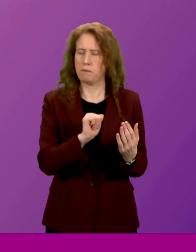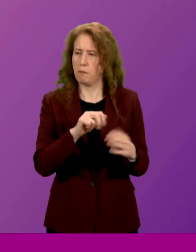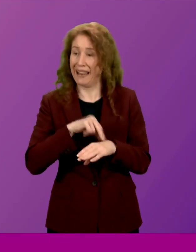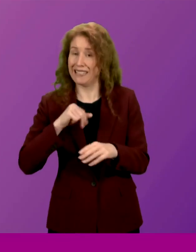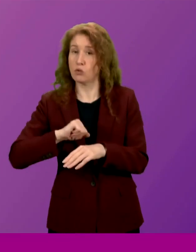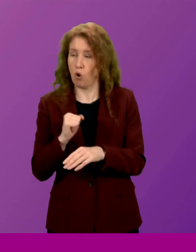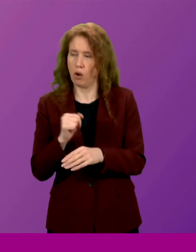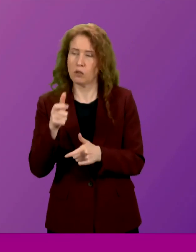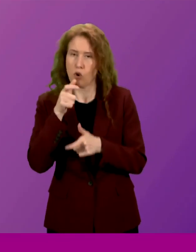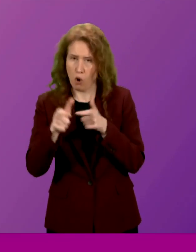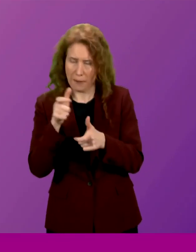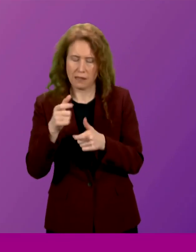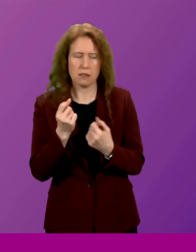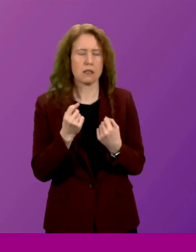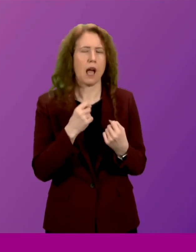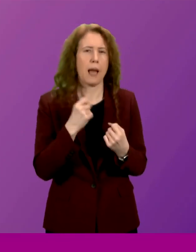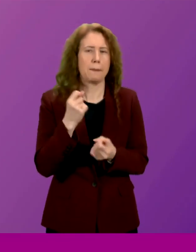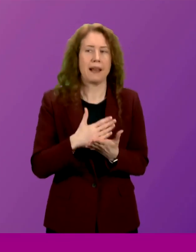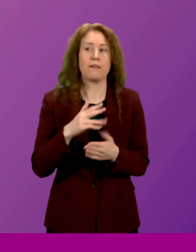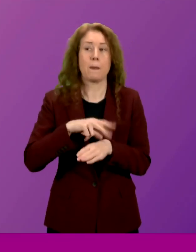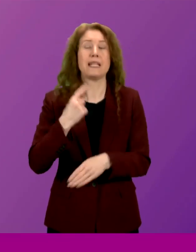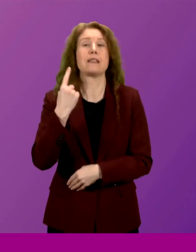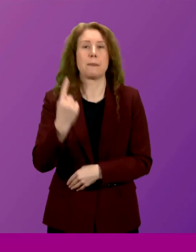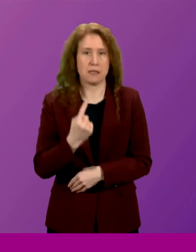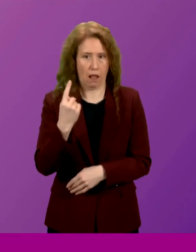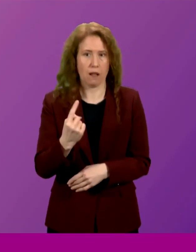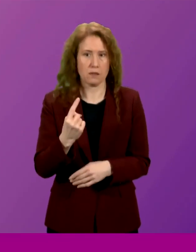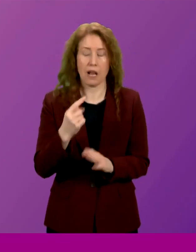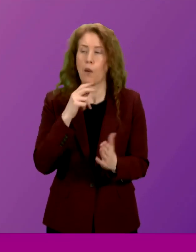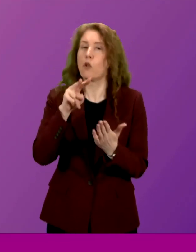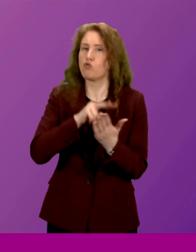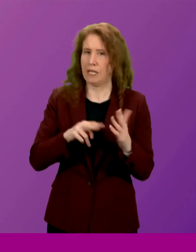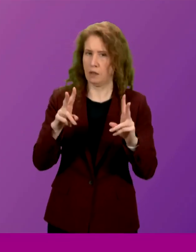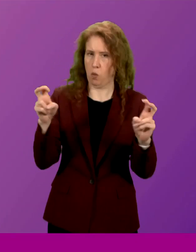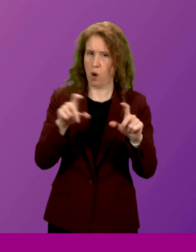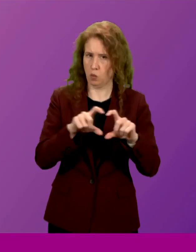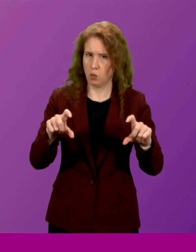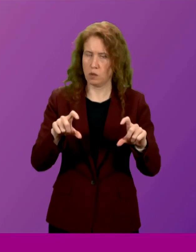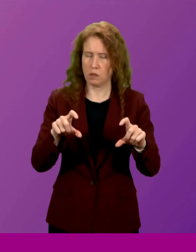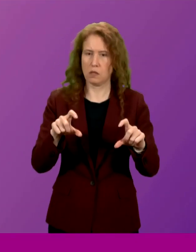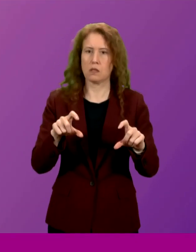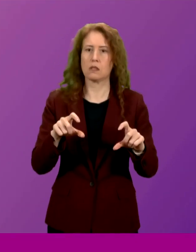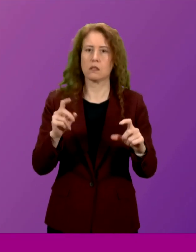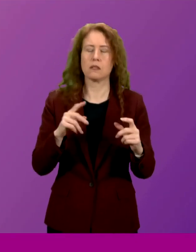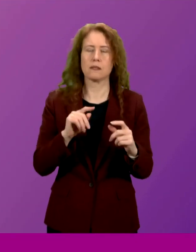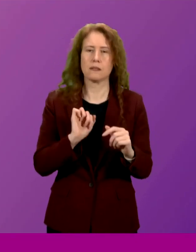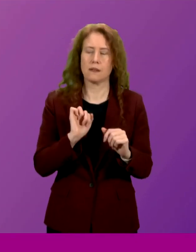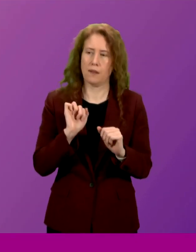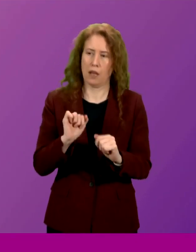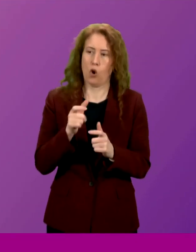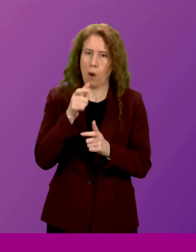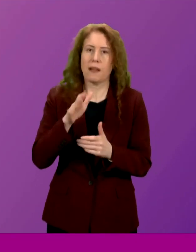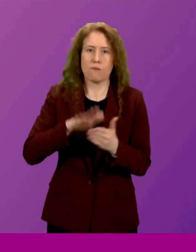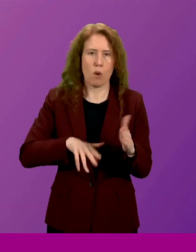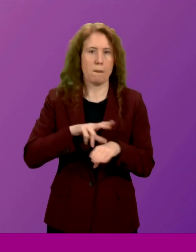Police Scotland that the police have set out, and I'll read to Parliament the comment